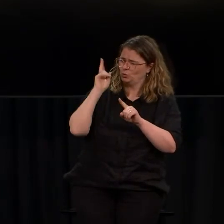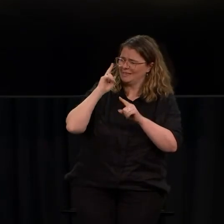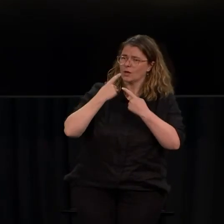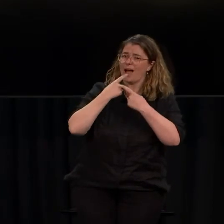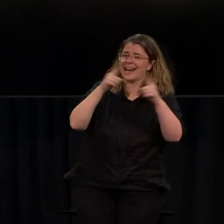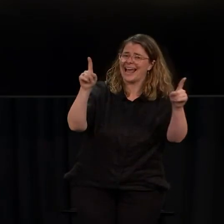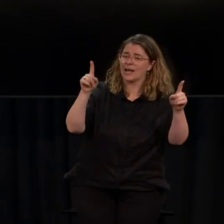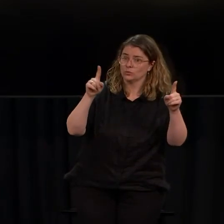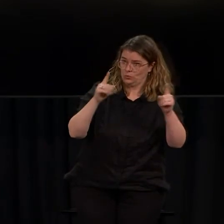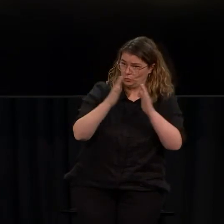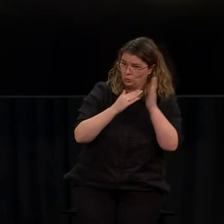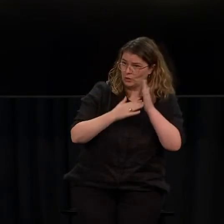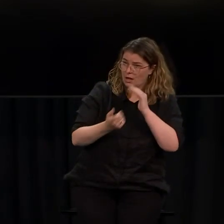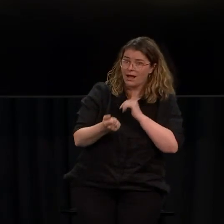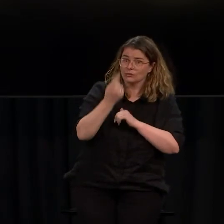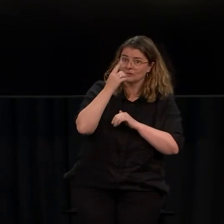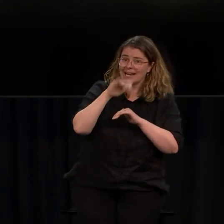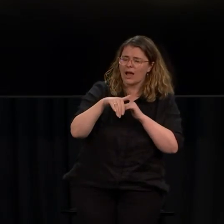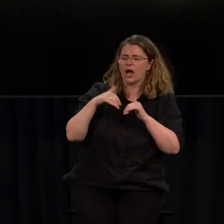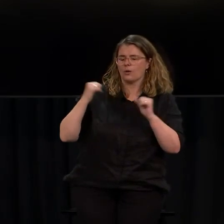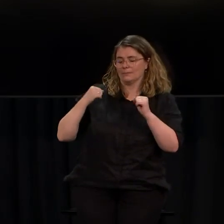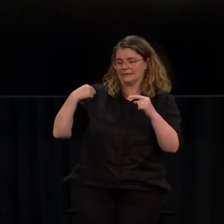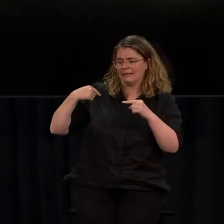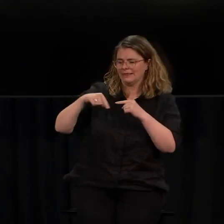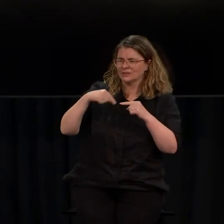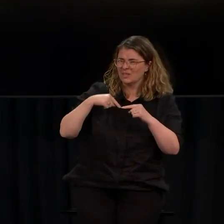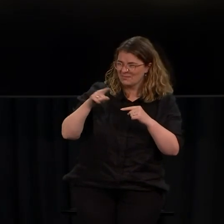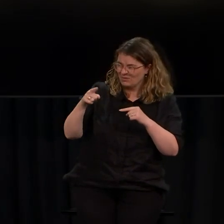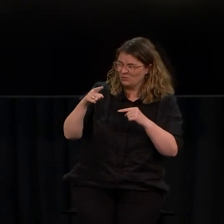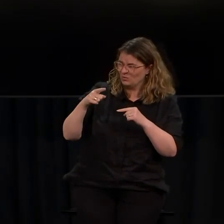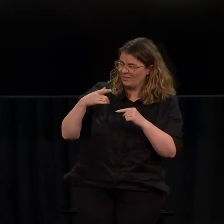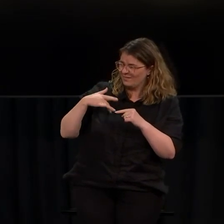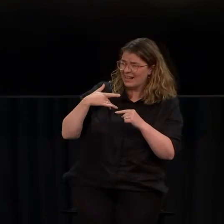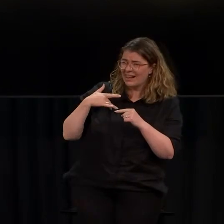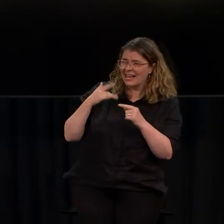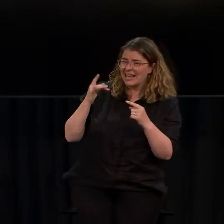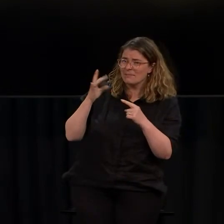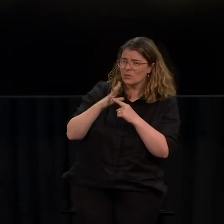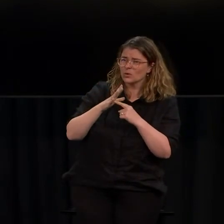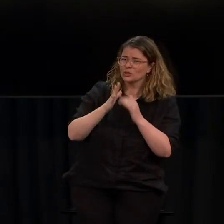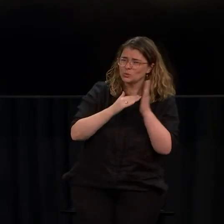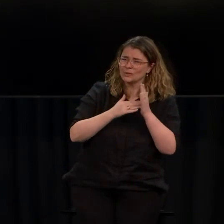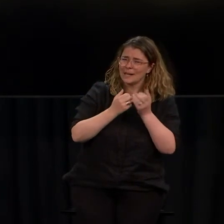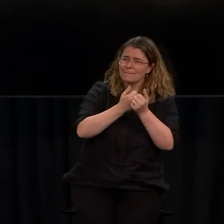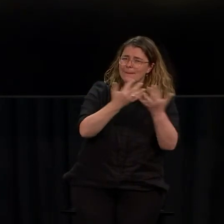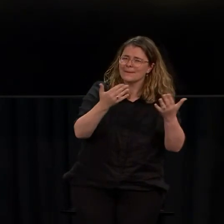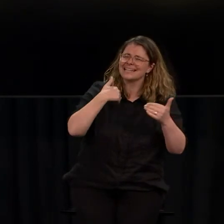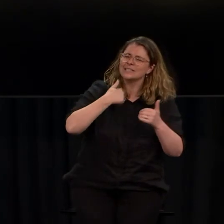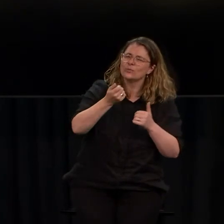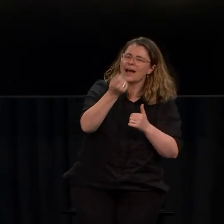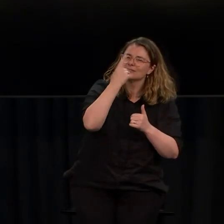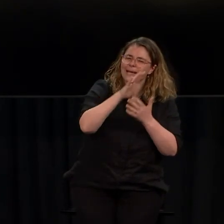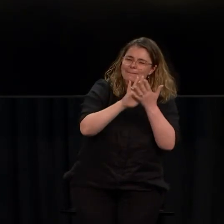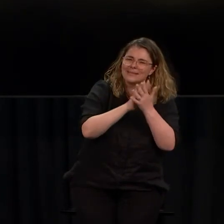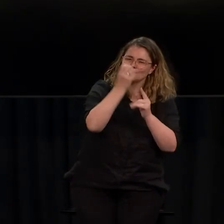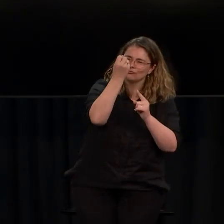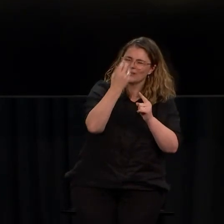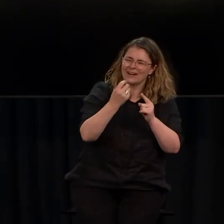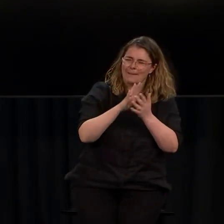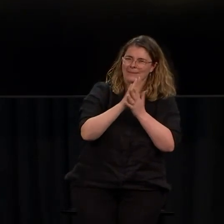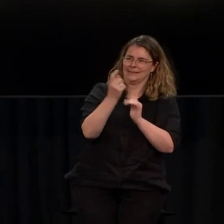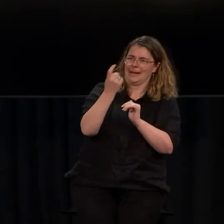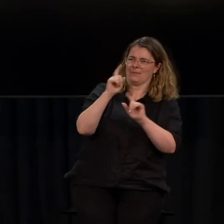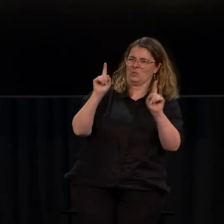and obviously there's been a lot on. However, is it important that people know what is coming and that you're not